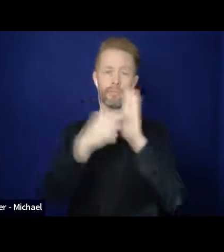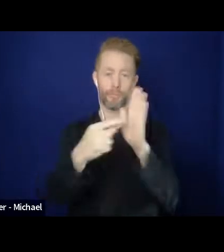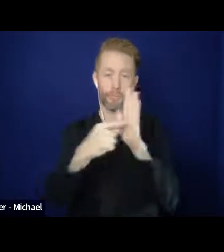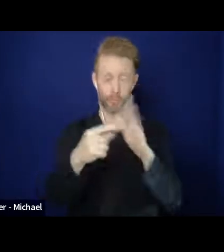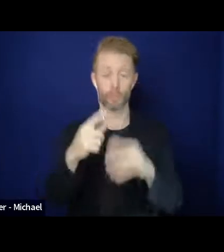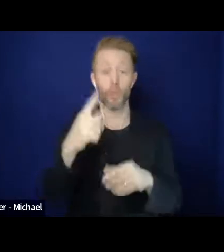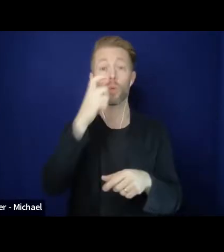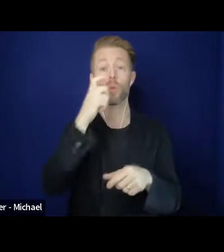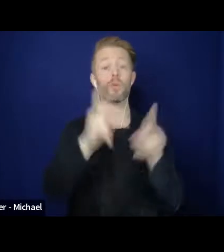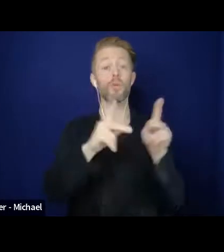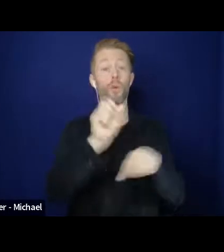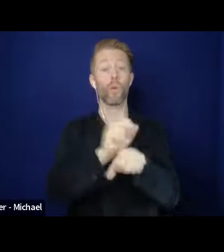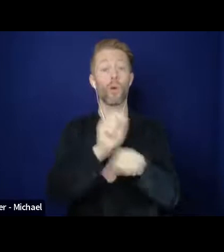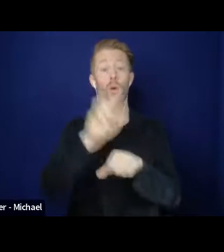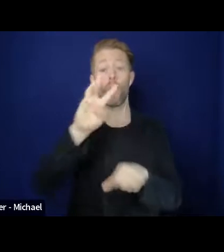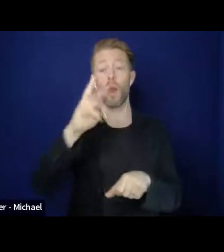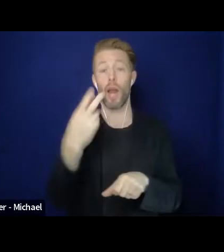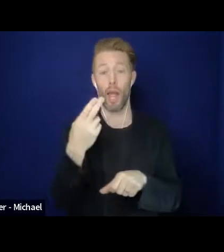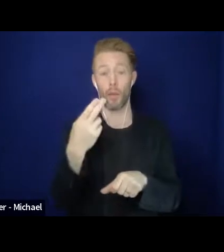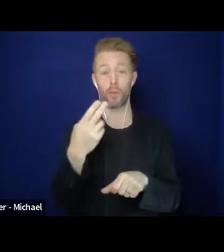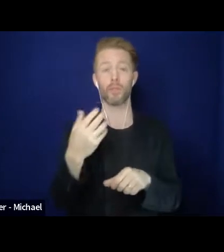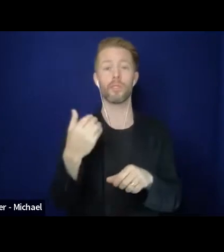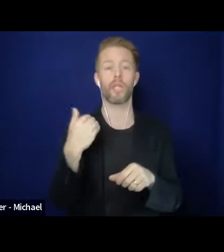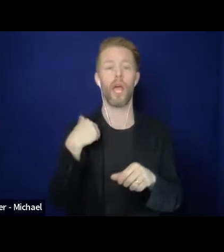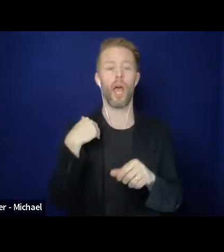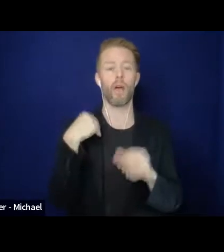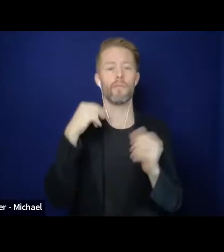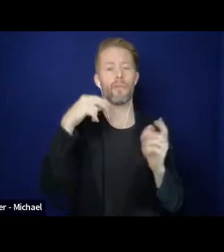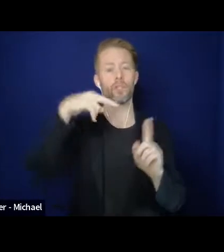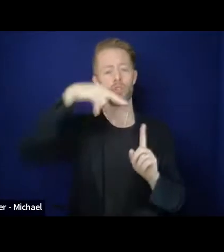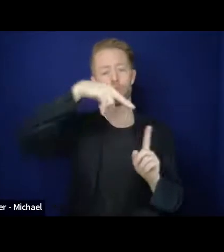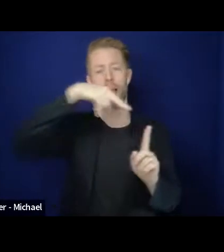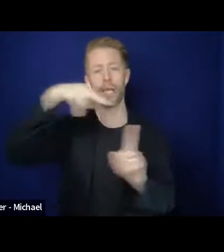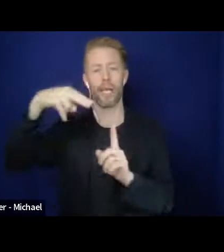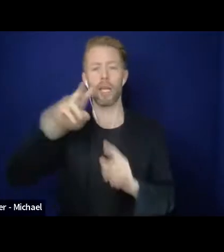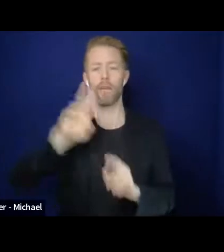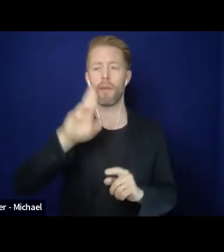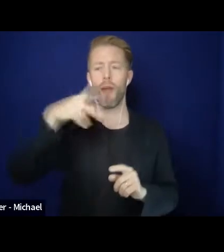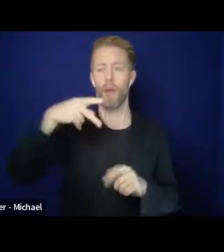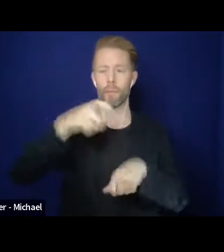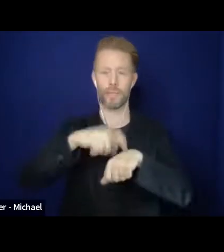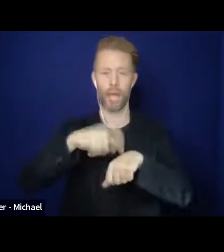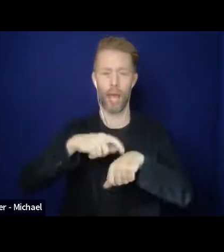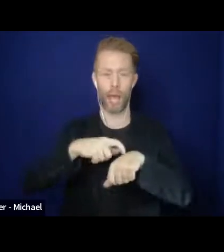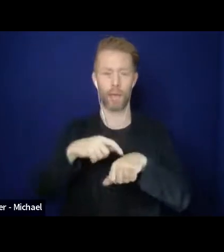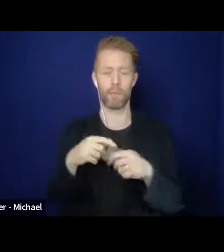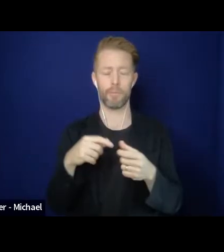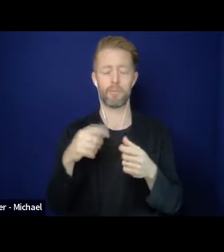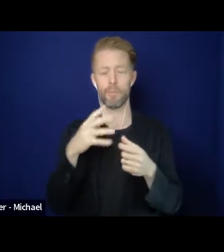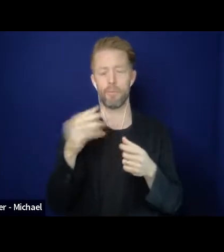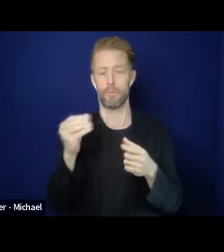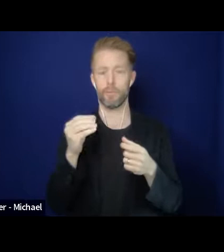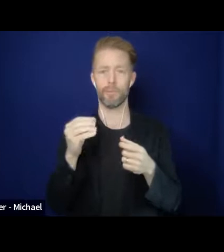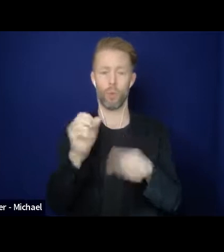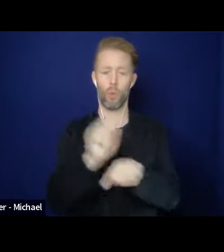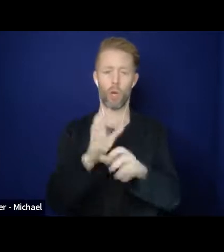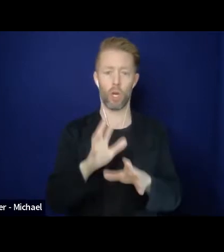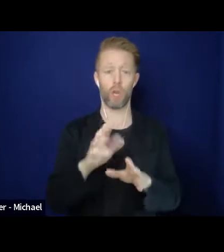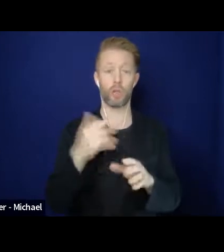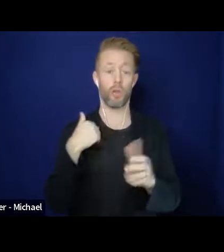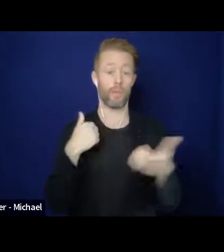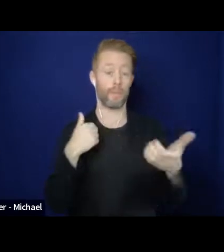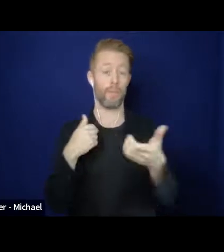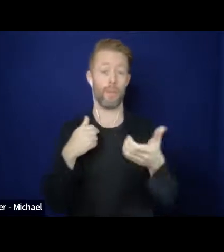settings, we have the tracking of uptime and the efficiency of workers, right, by handheld devices that they use to scan